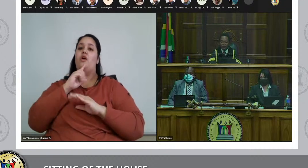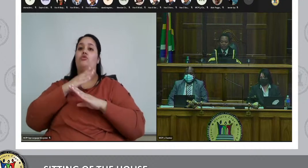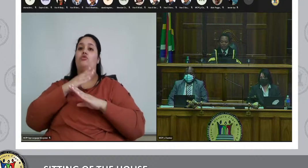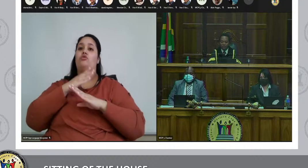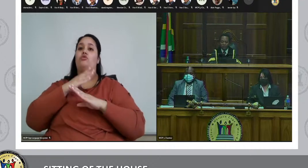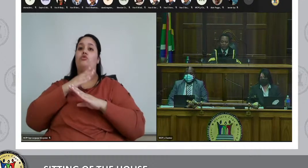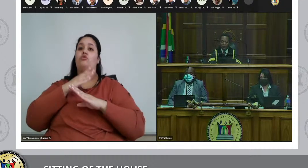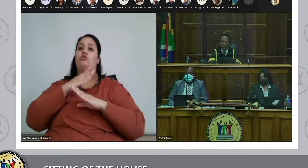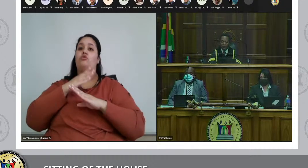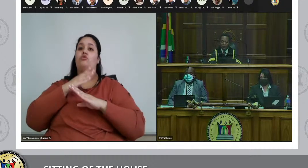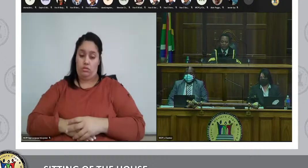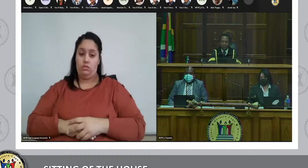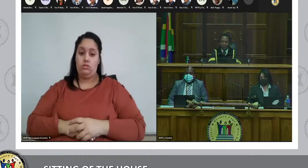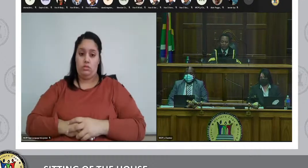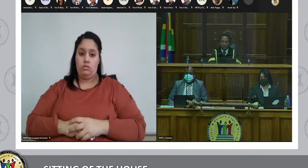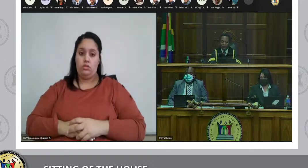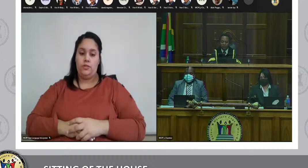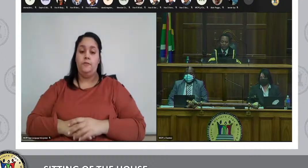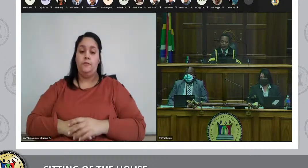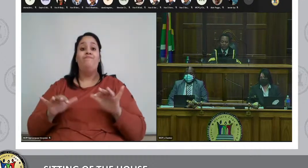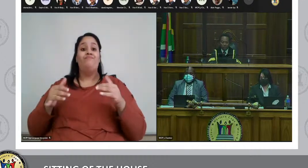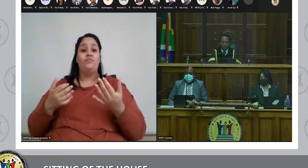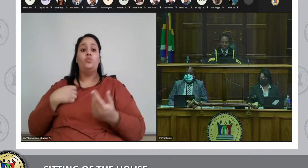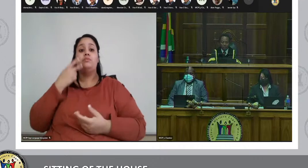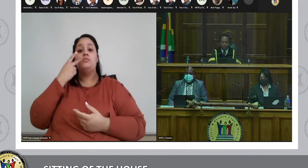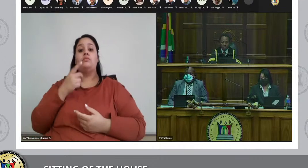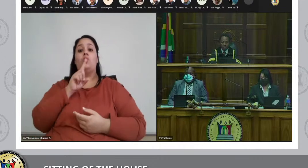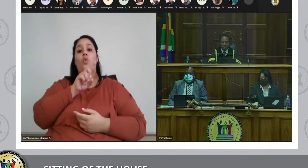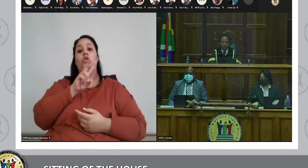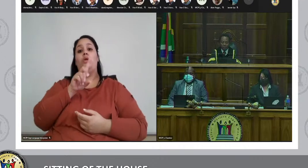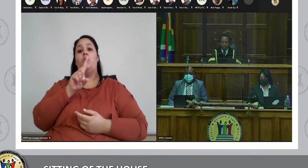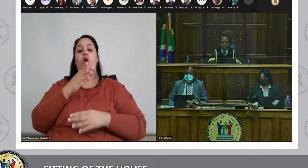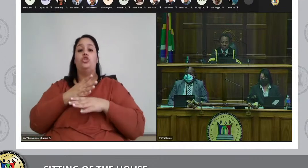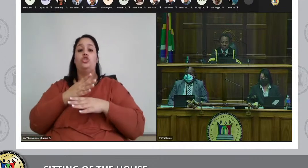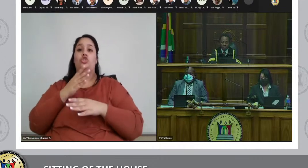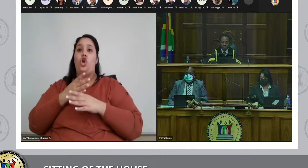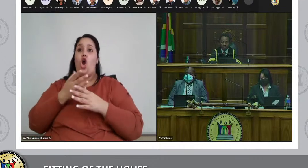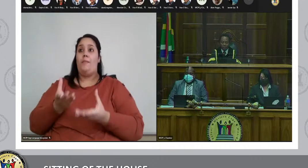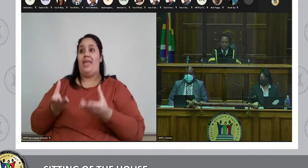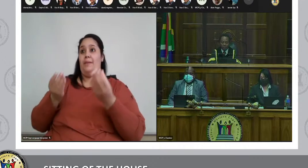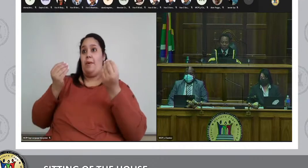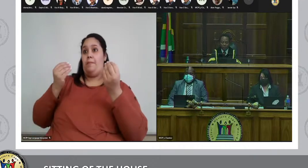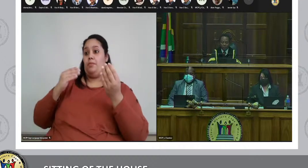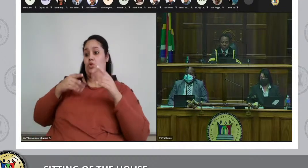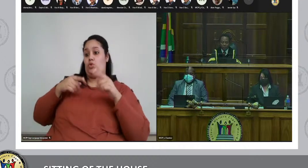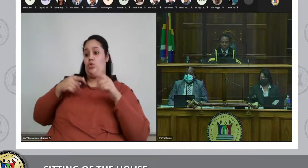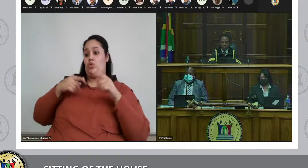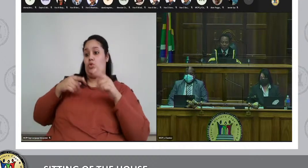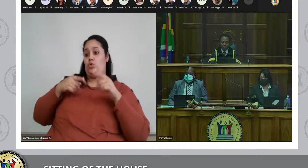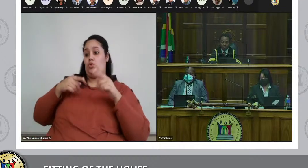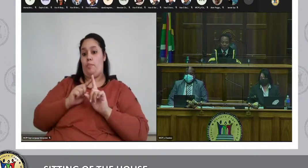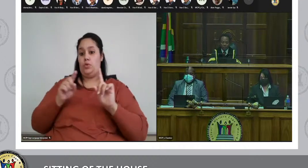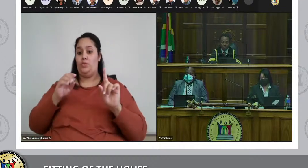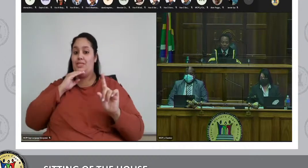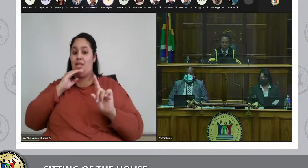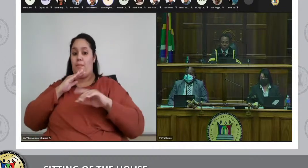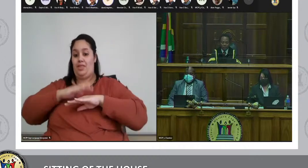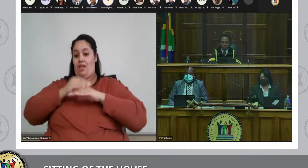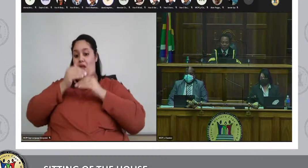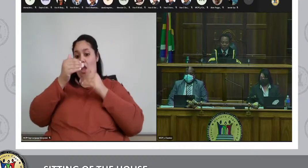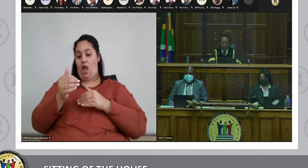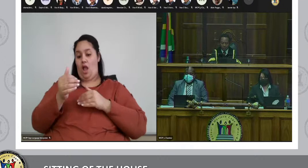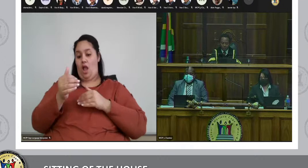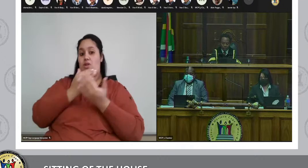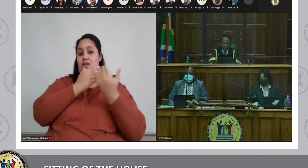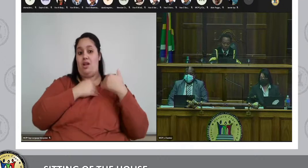losses. And even though there was 121 jobs regained within the October-December period, and we have recovered so well